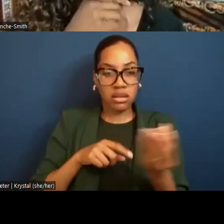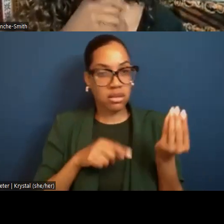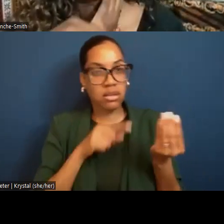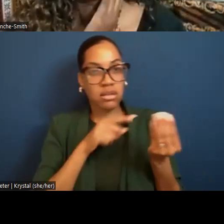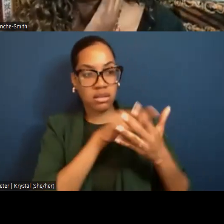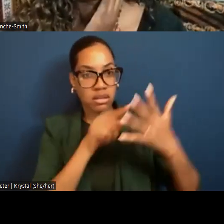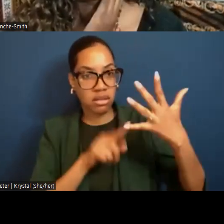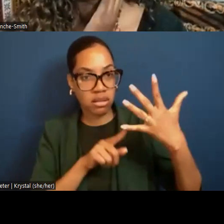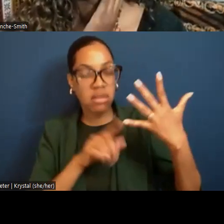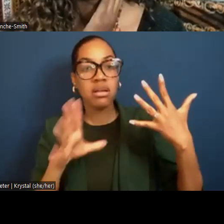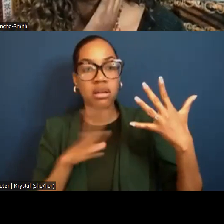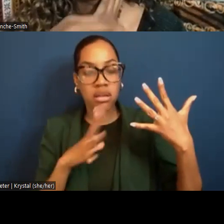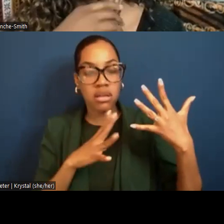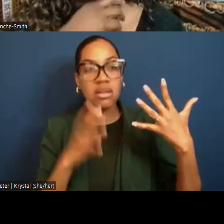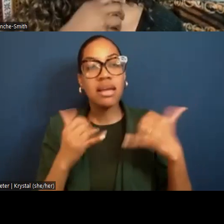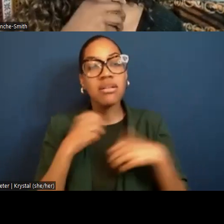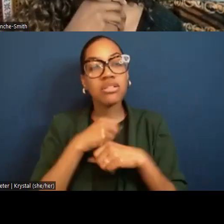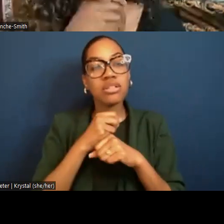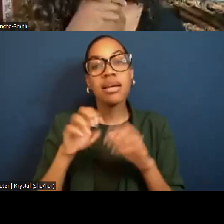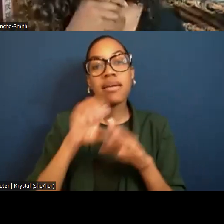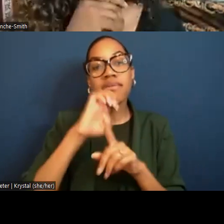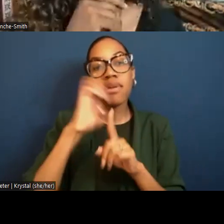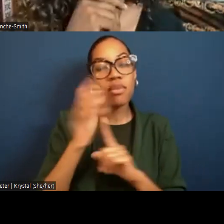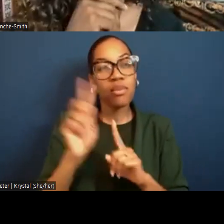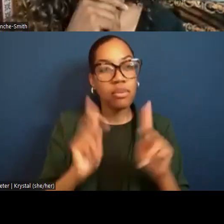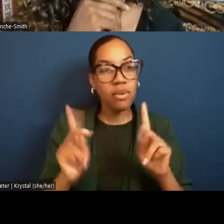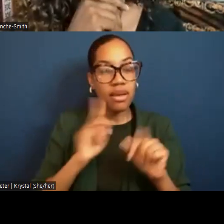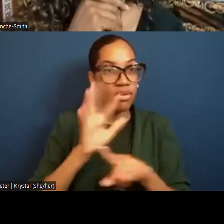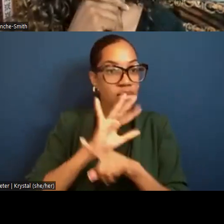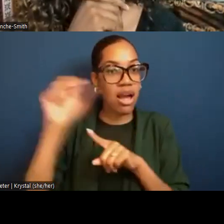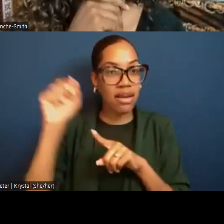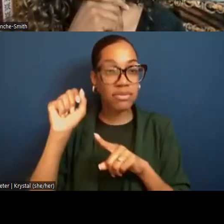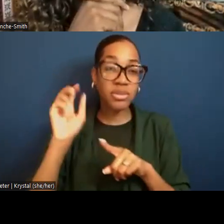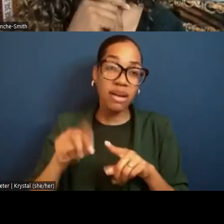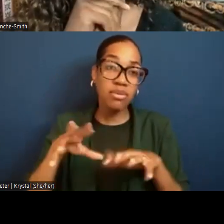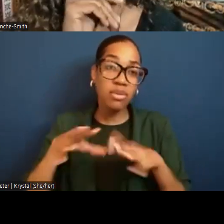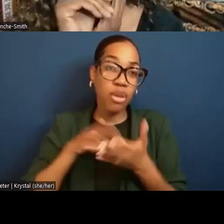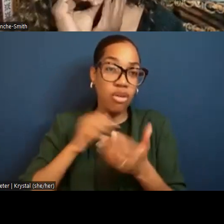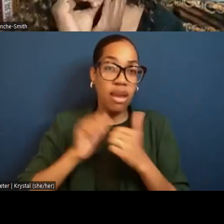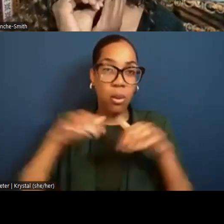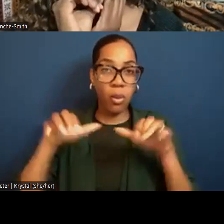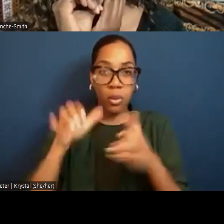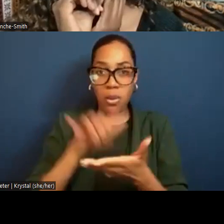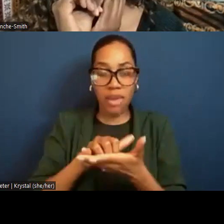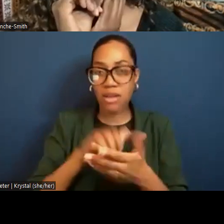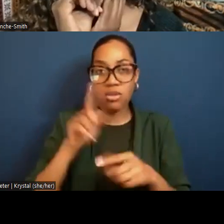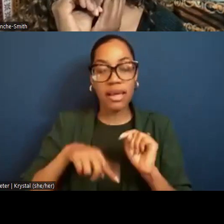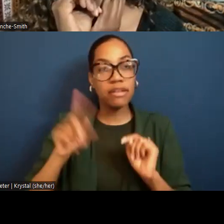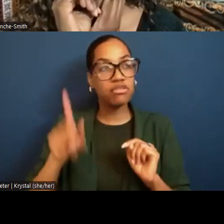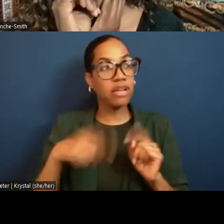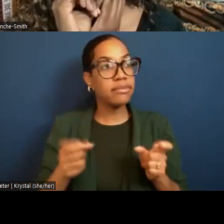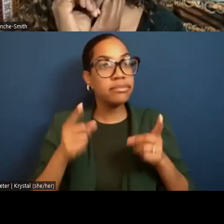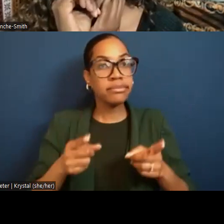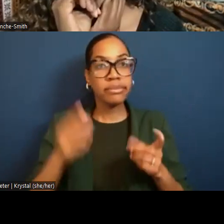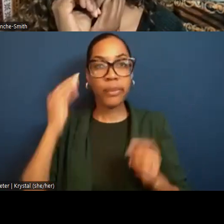help cultivate an environment in which people can thrive? That's a learned skill. Right. And so if it's the case, you feel like you don't know it now, you can learn. Right. And so reminding yourself, we